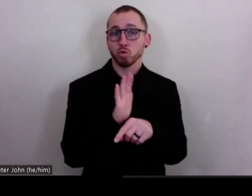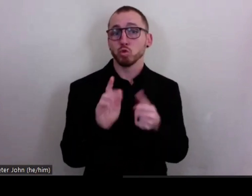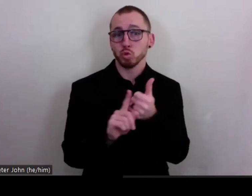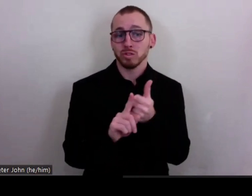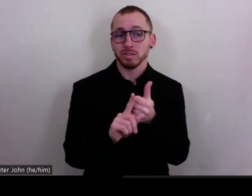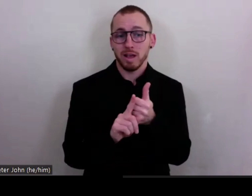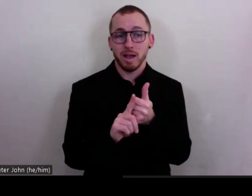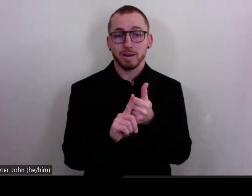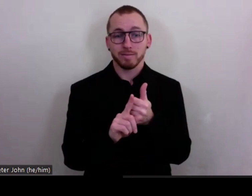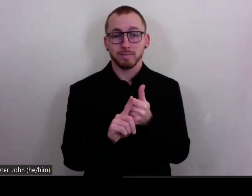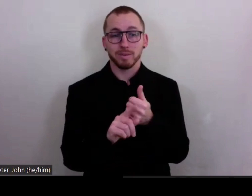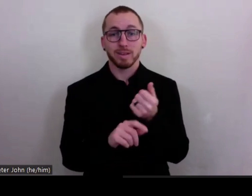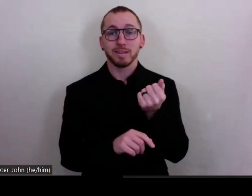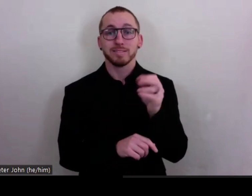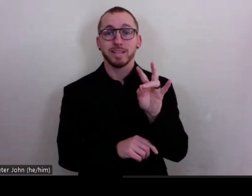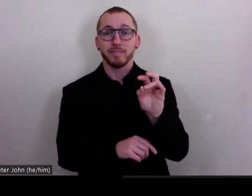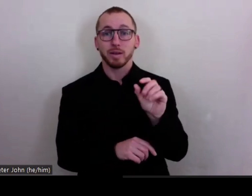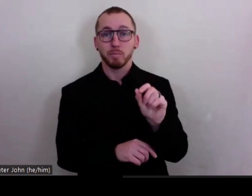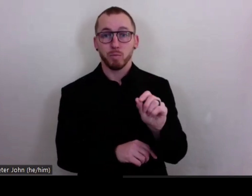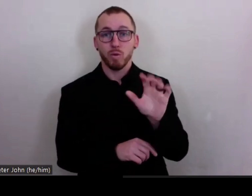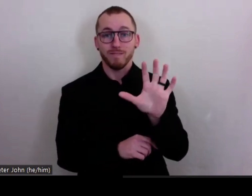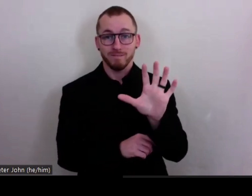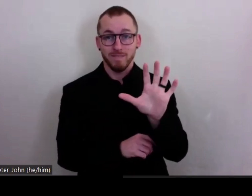17.5 veterans die by suicide every day.